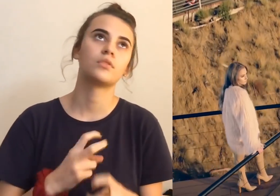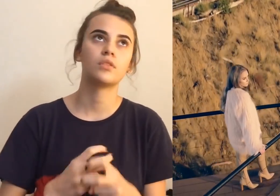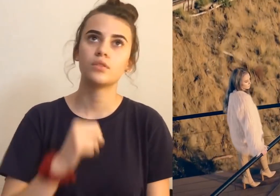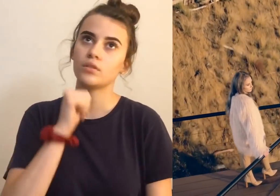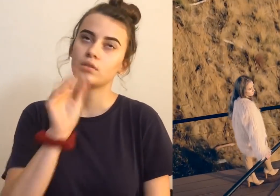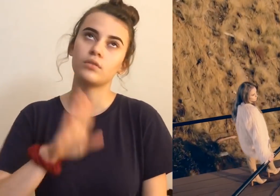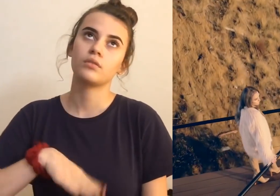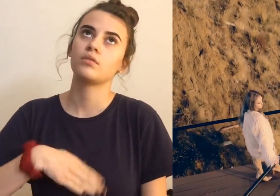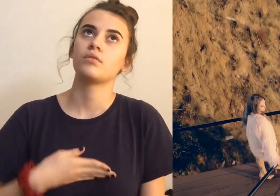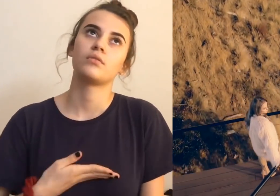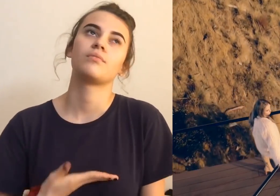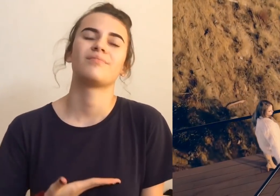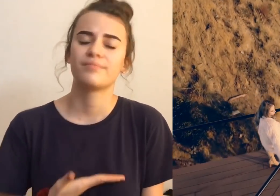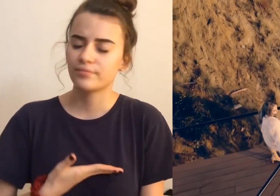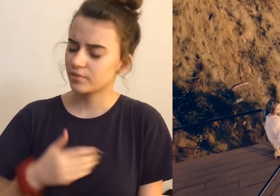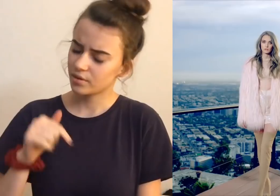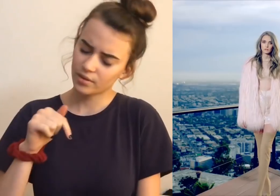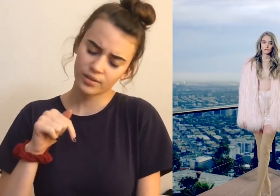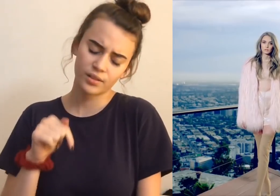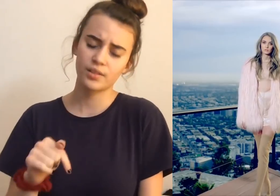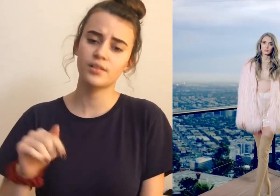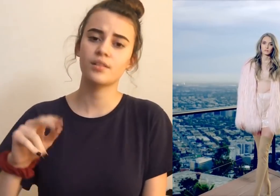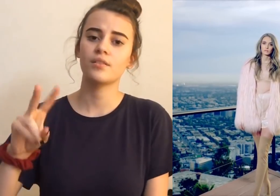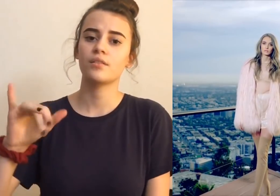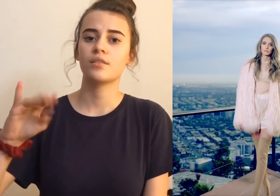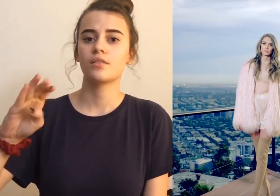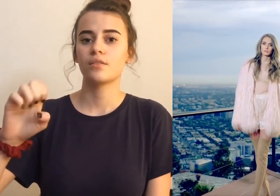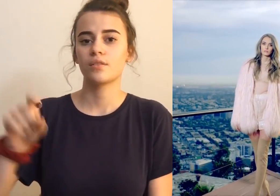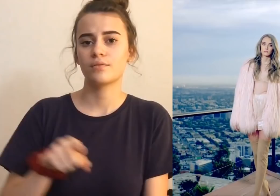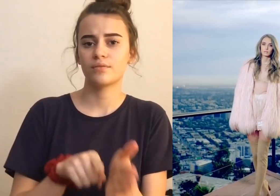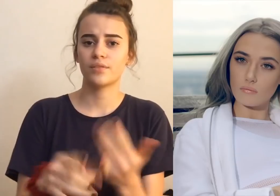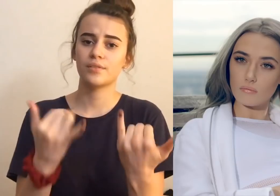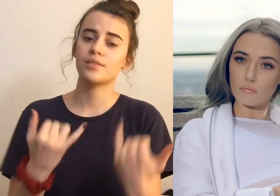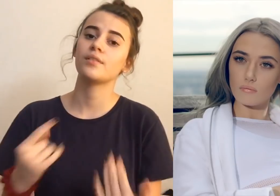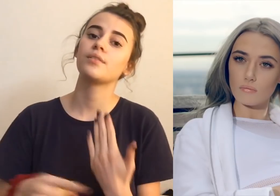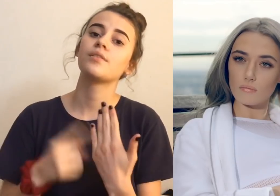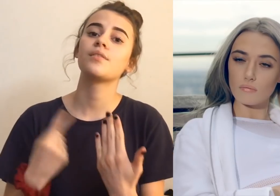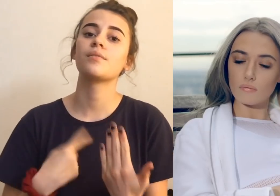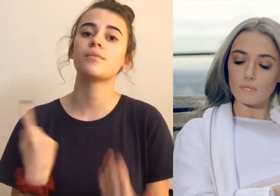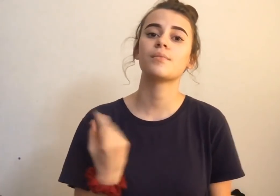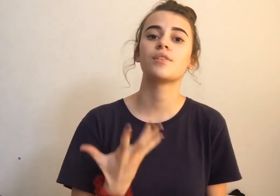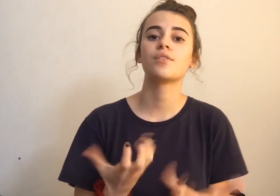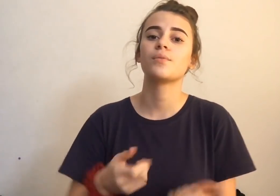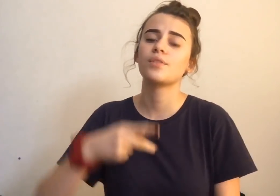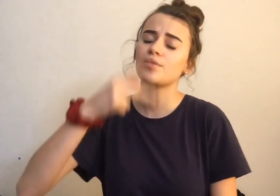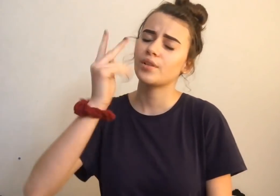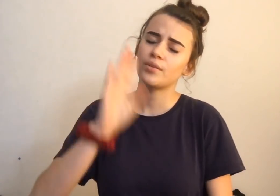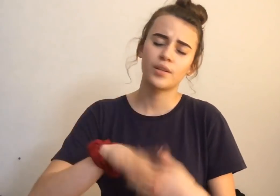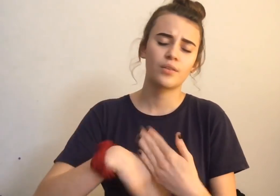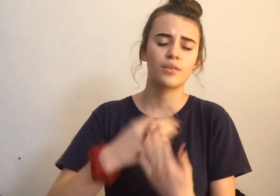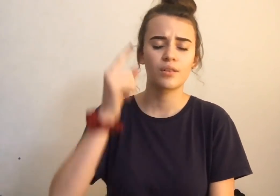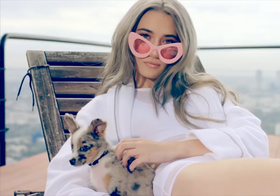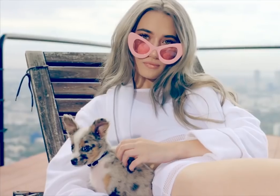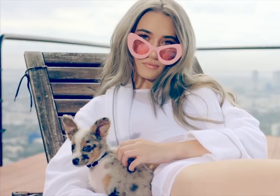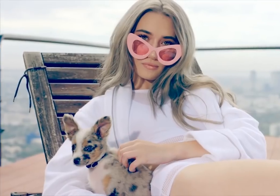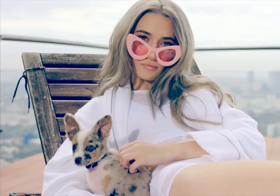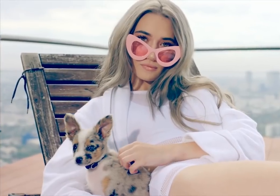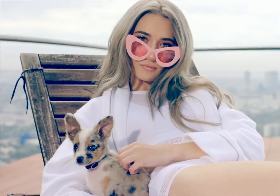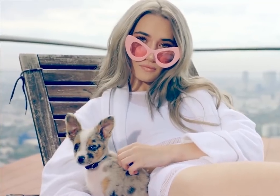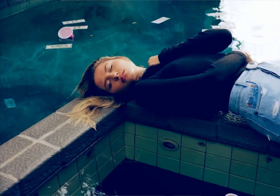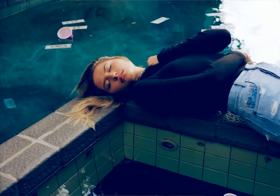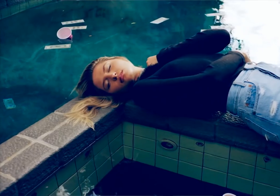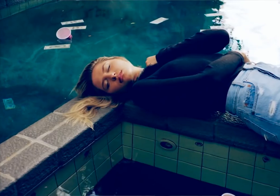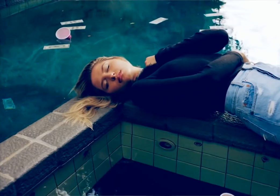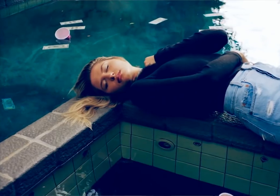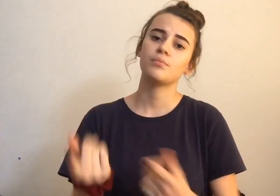trying my hardest not to pick myself apart. This energy's killing my vibes now. Sometimes I just wanna drown out all of the